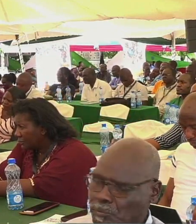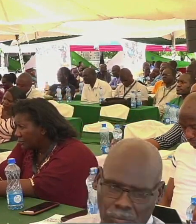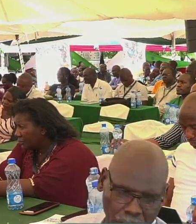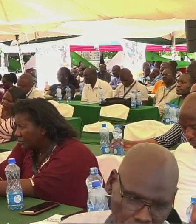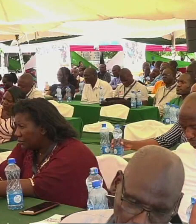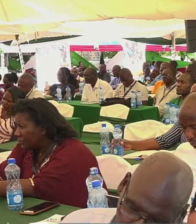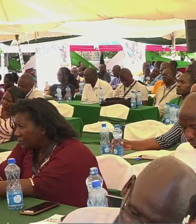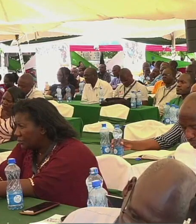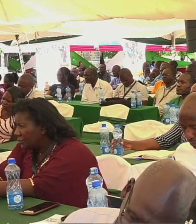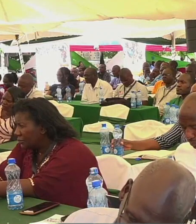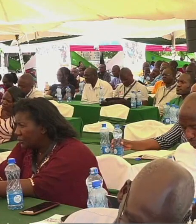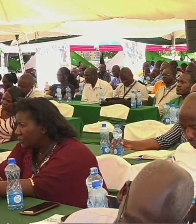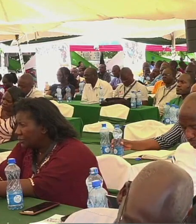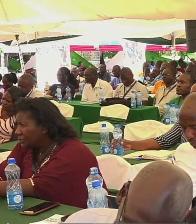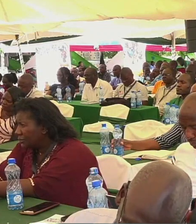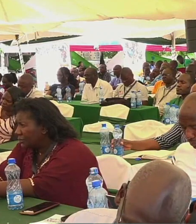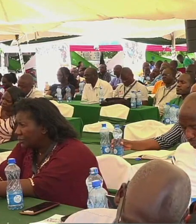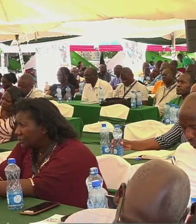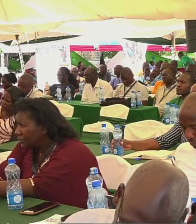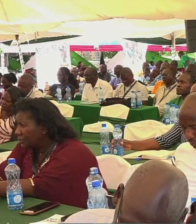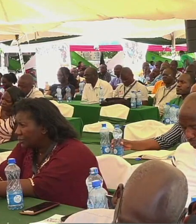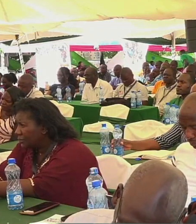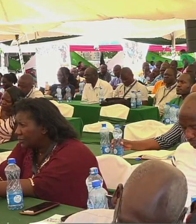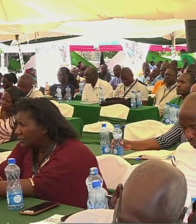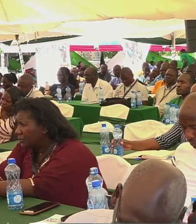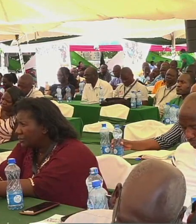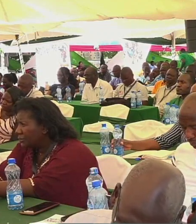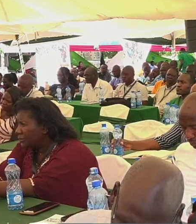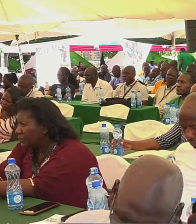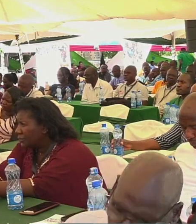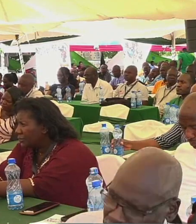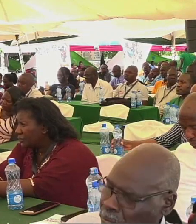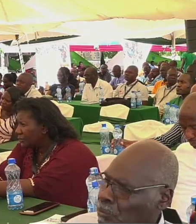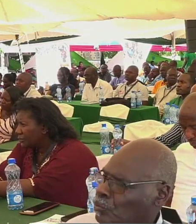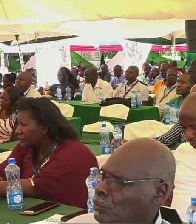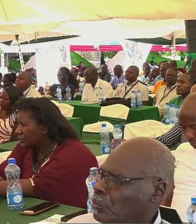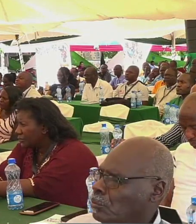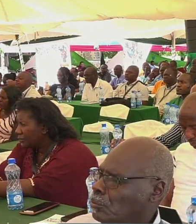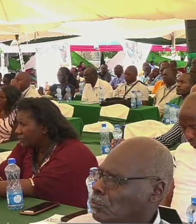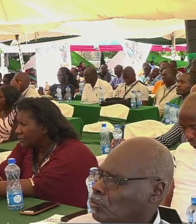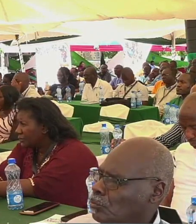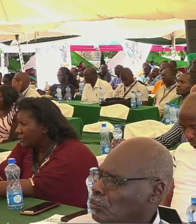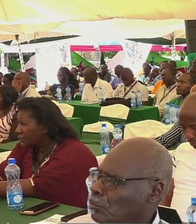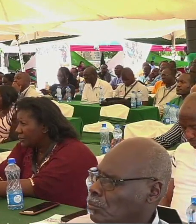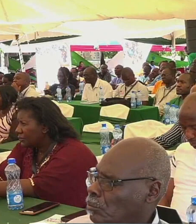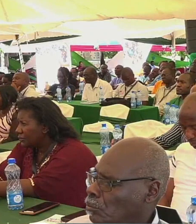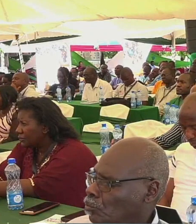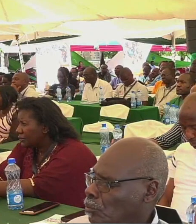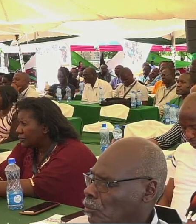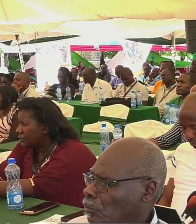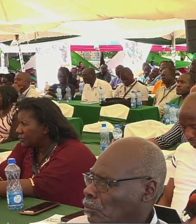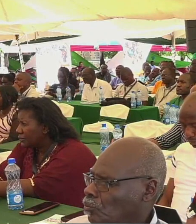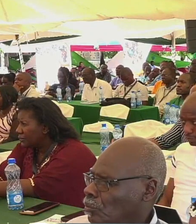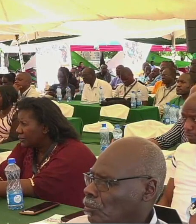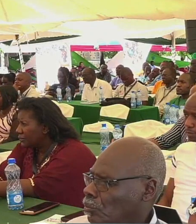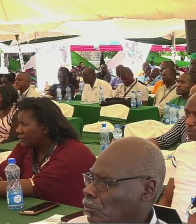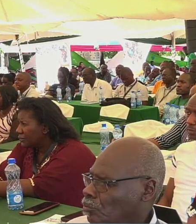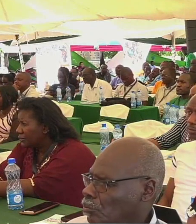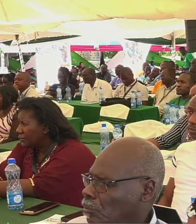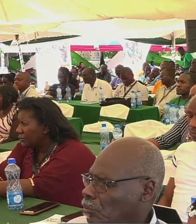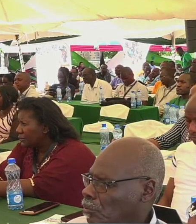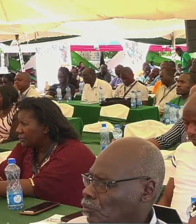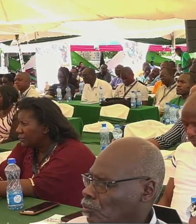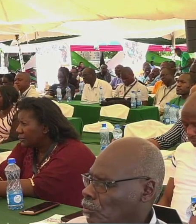Oscar. Your Excellency, the Governor, Turkana County. Your Excellency, the